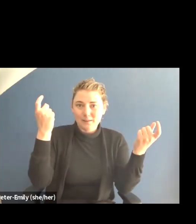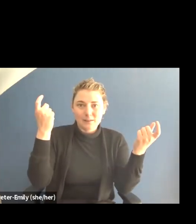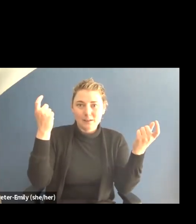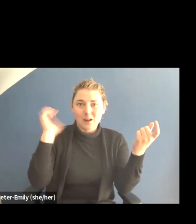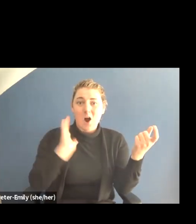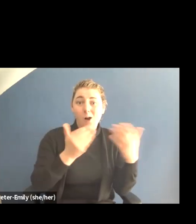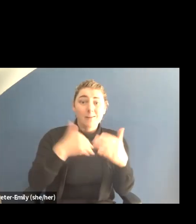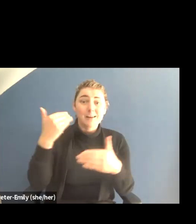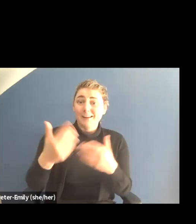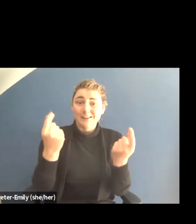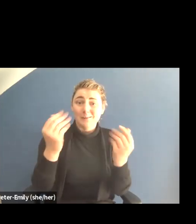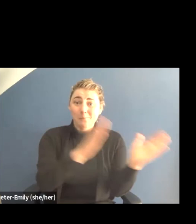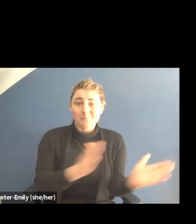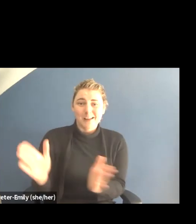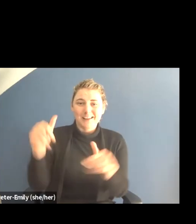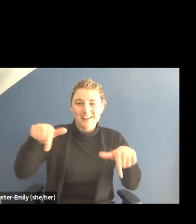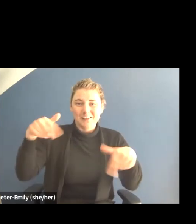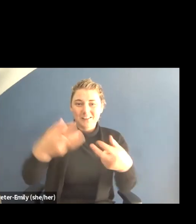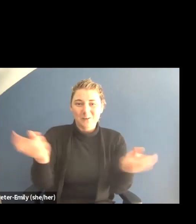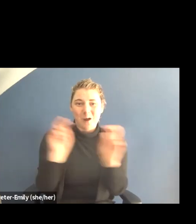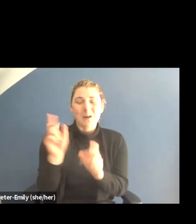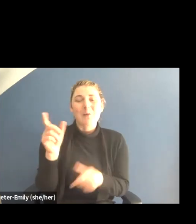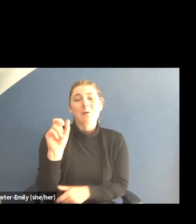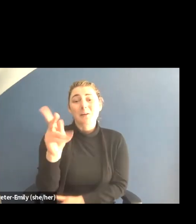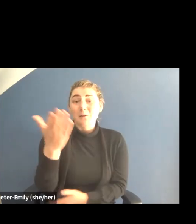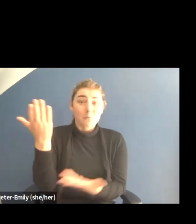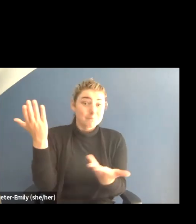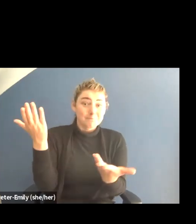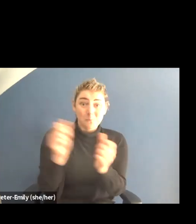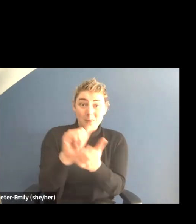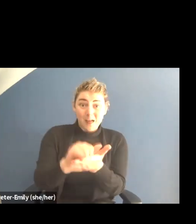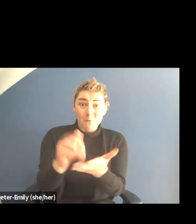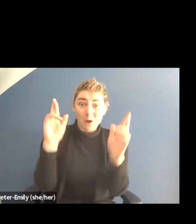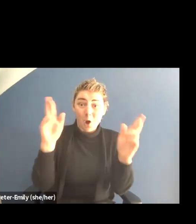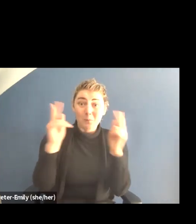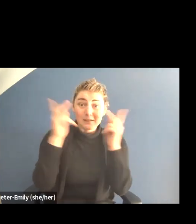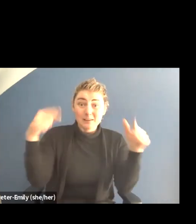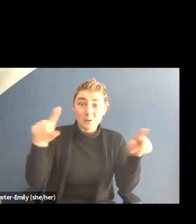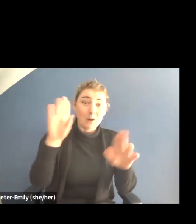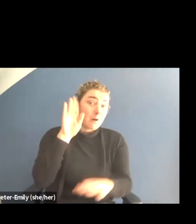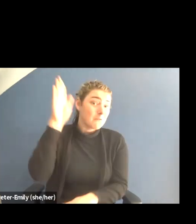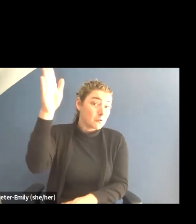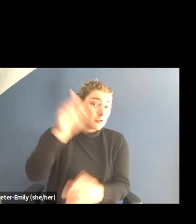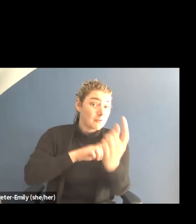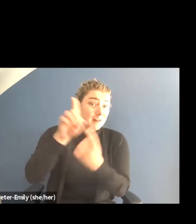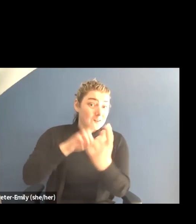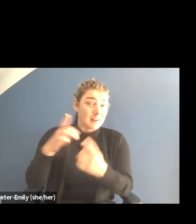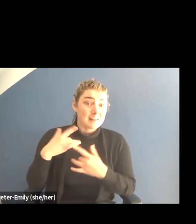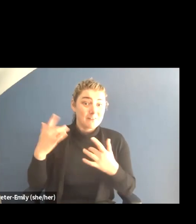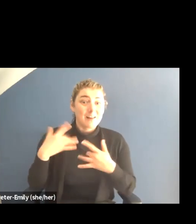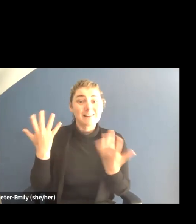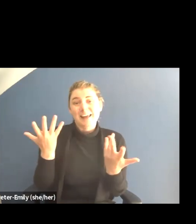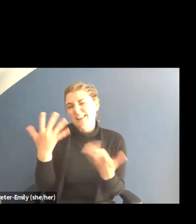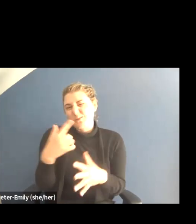our next chapter here at the roundtable. And so with that, we hope to see you at our future face-to-face events. As was